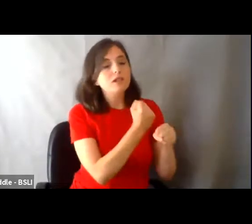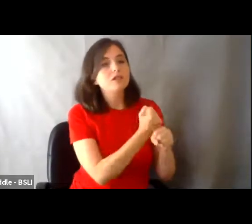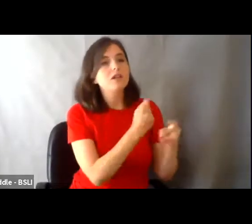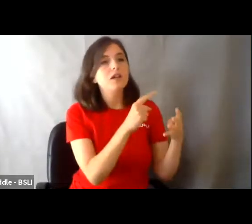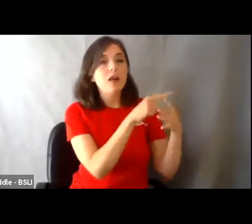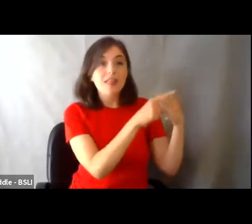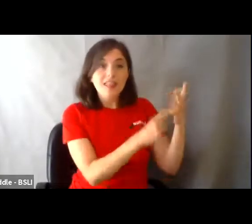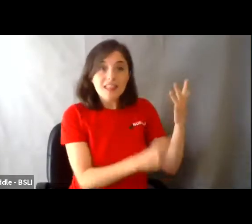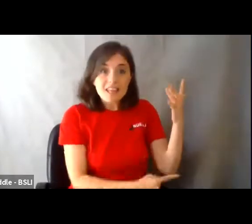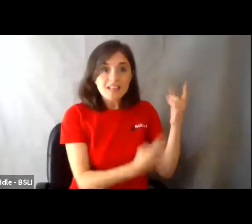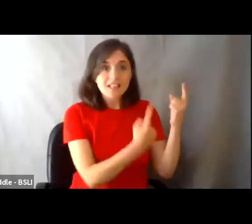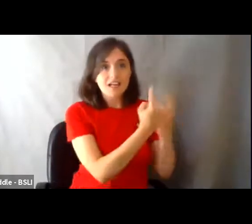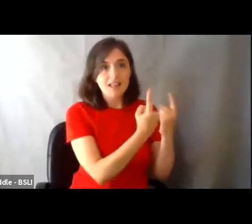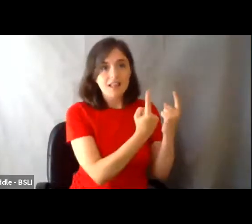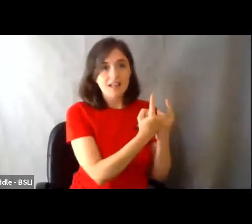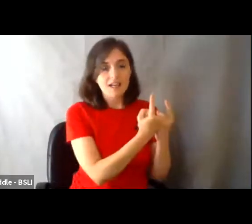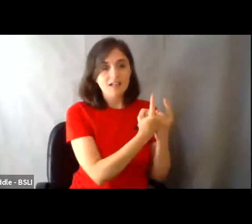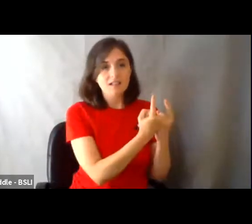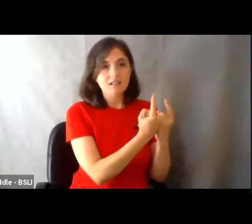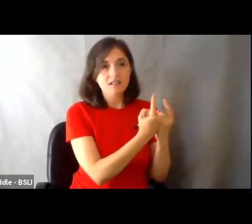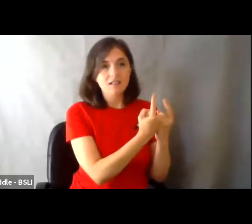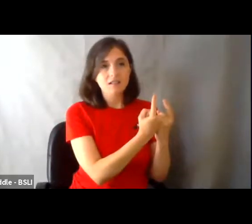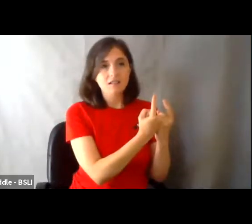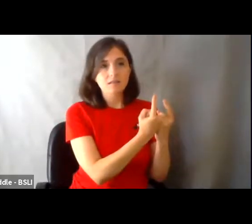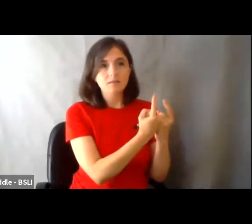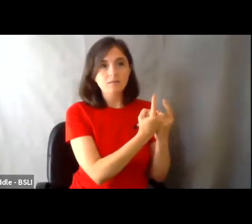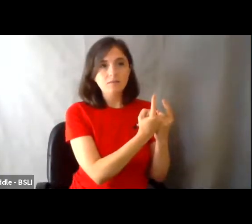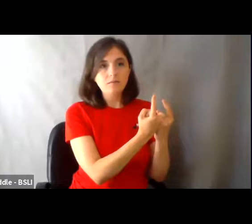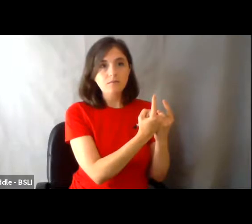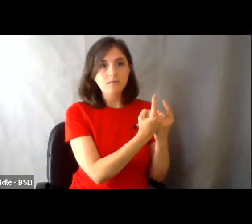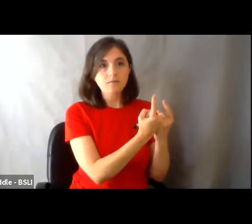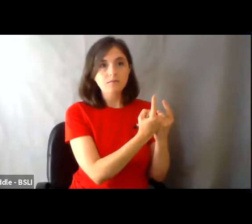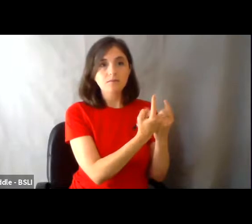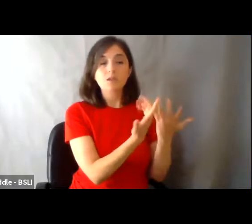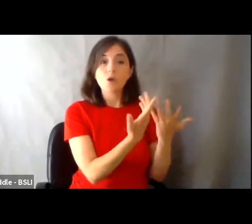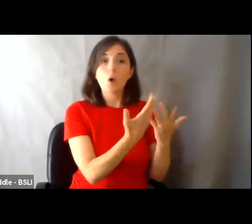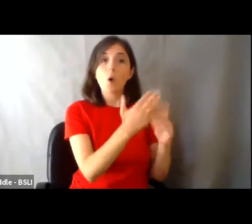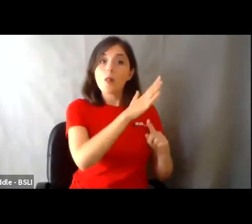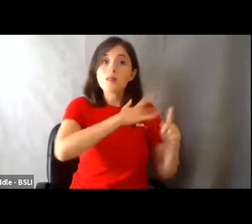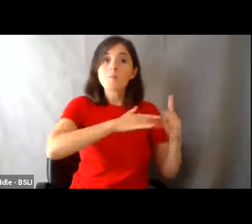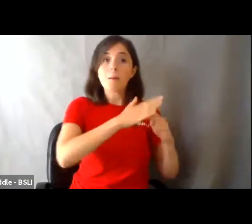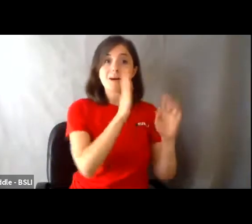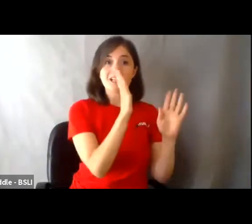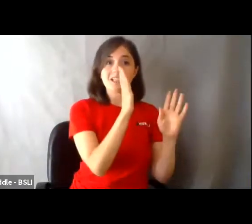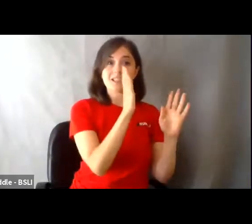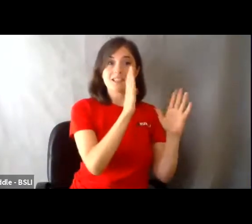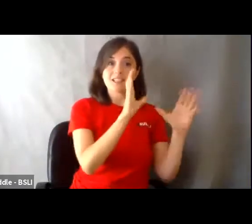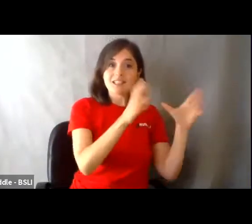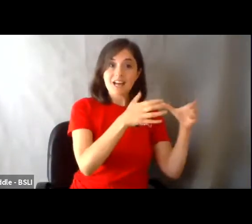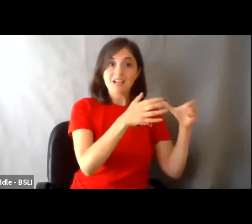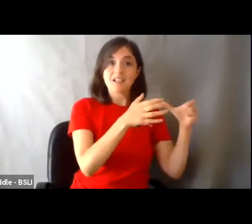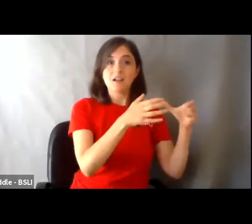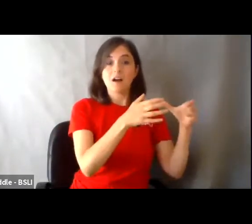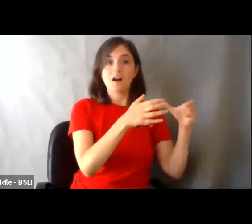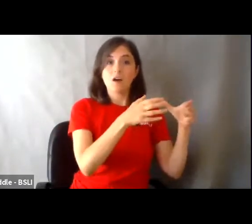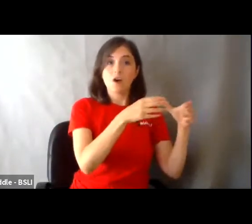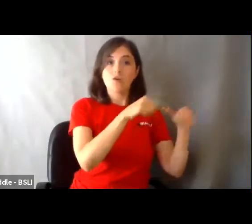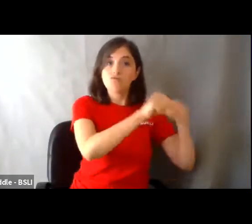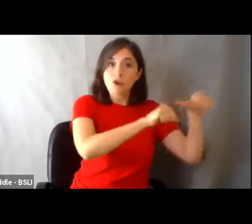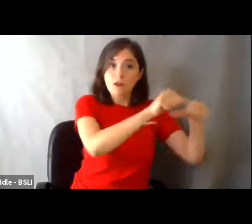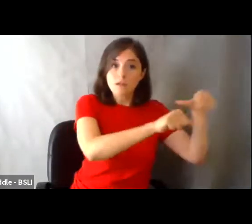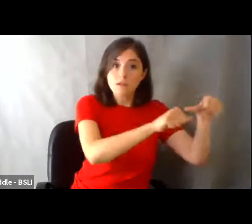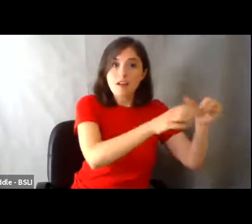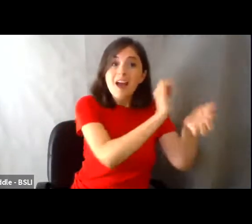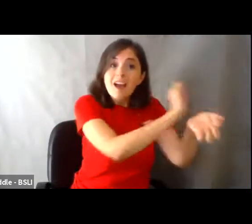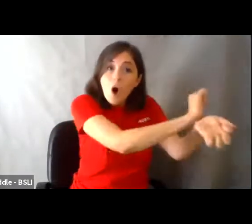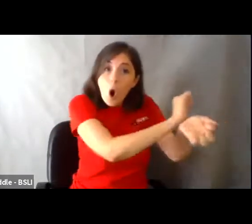These are things that are run by the public sector. They are therefore owned collectively by everyone in